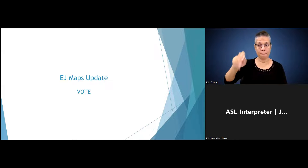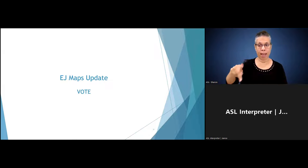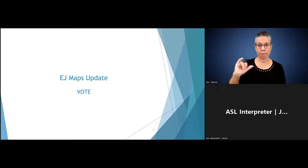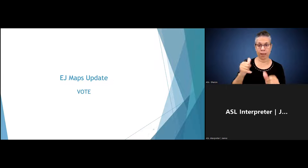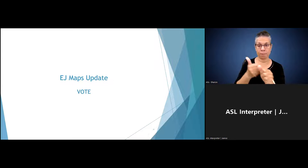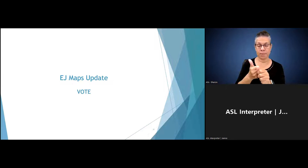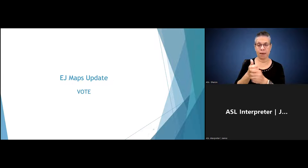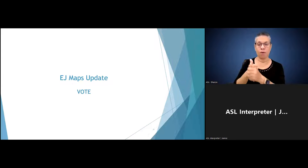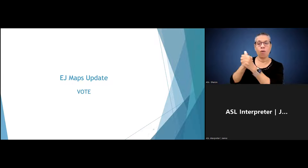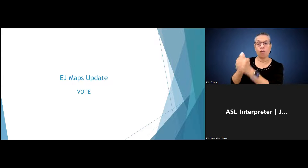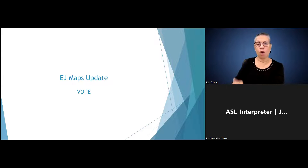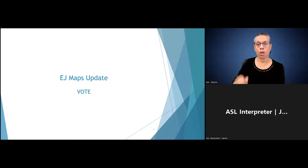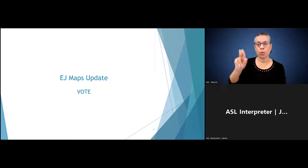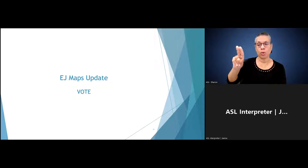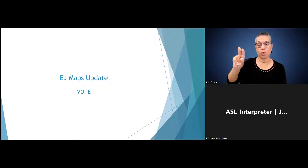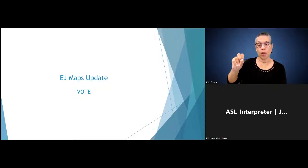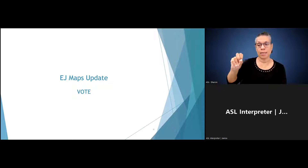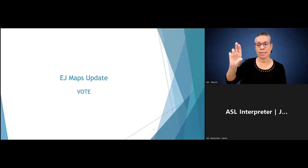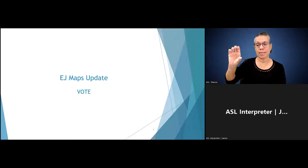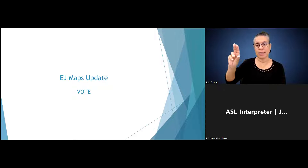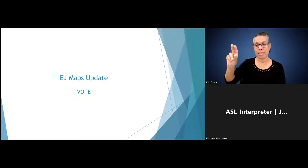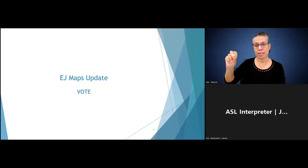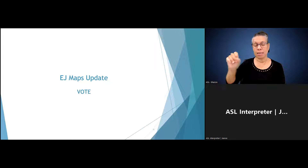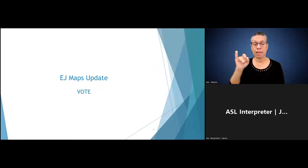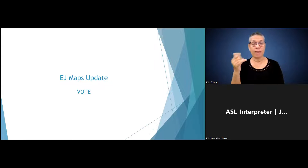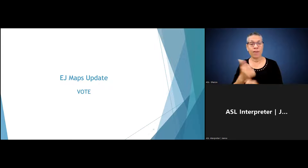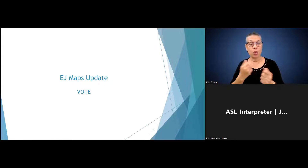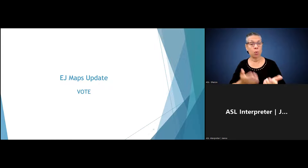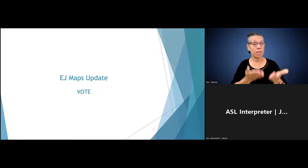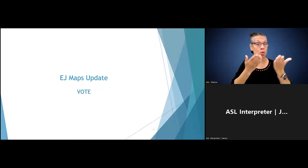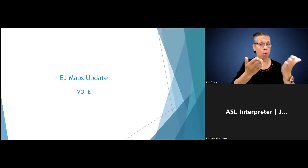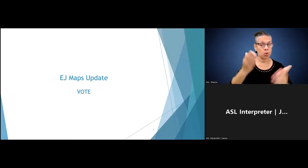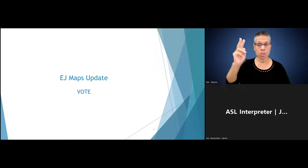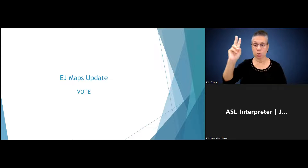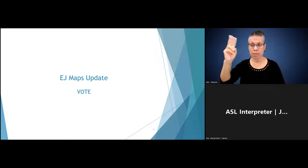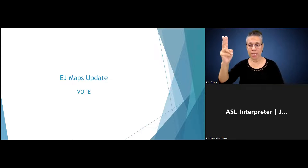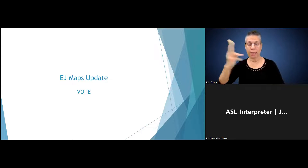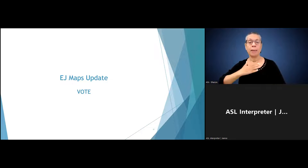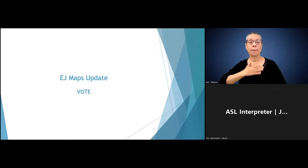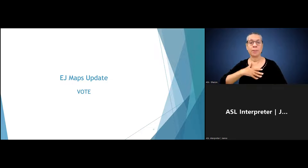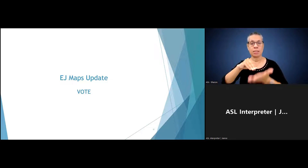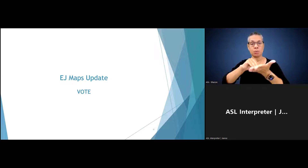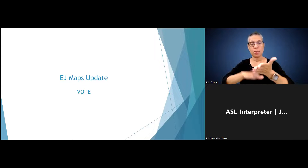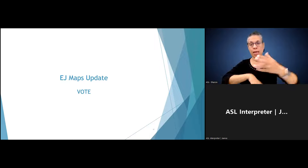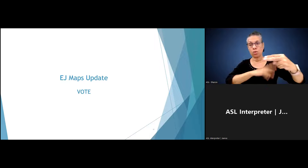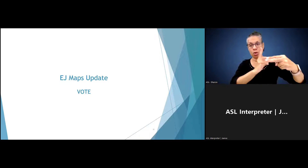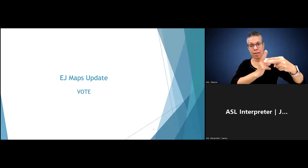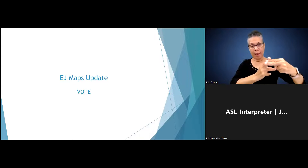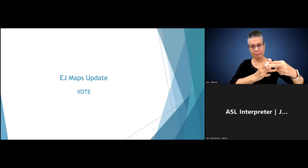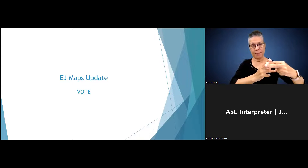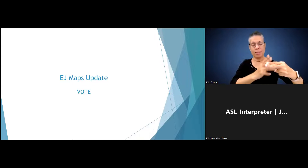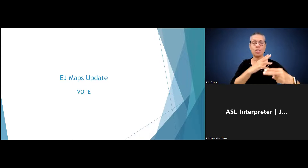data. If anyone makes a motion or seconds it, please state your name for the convenience of the minute